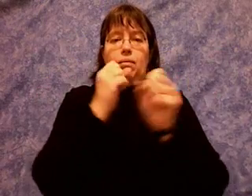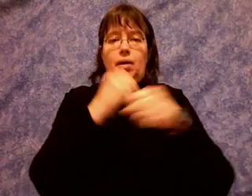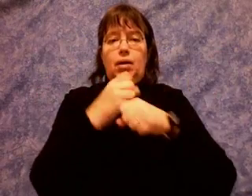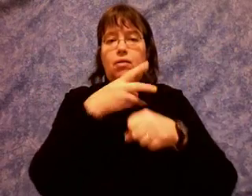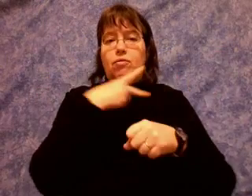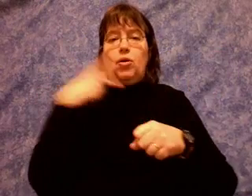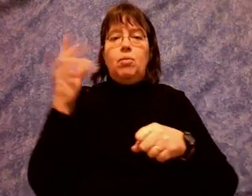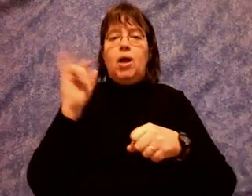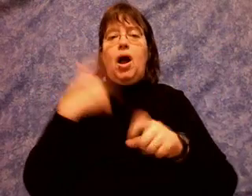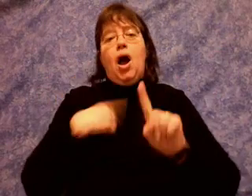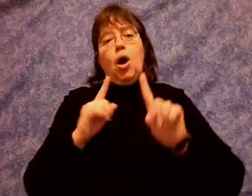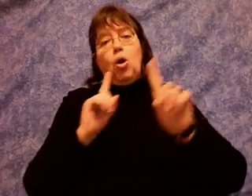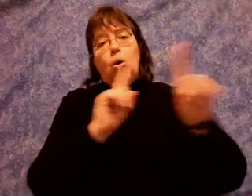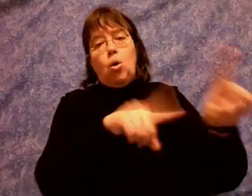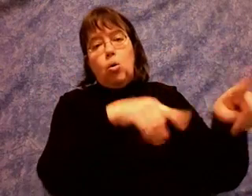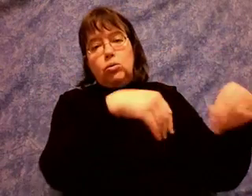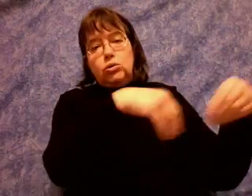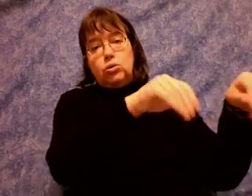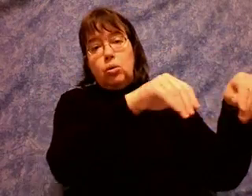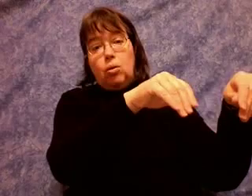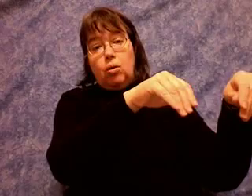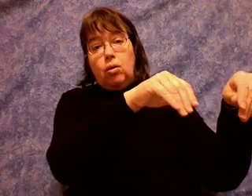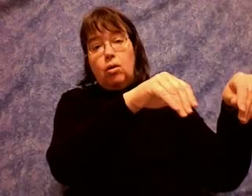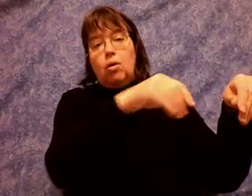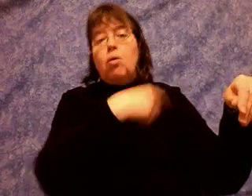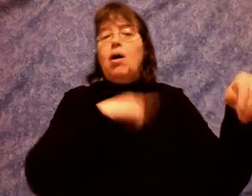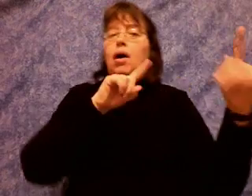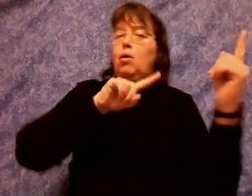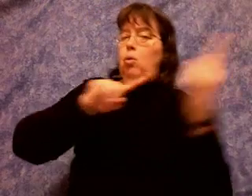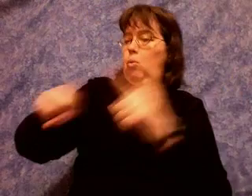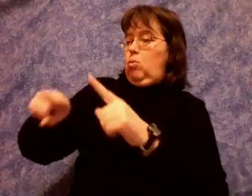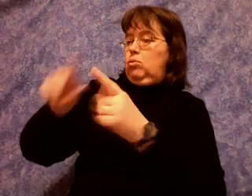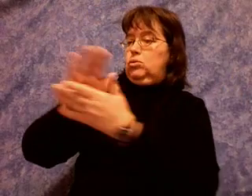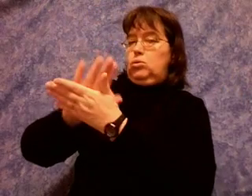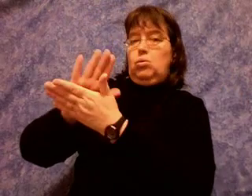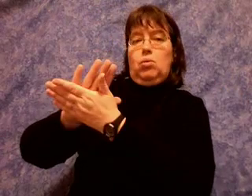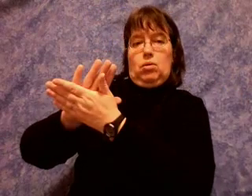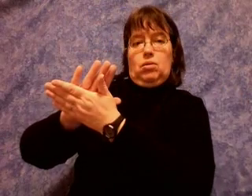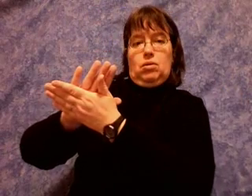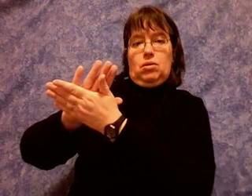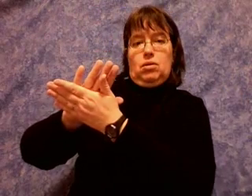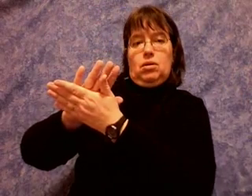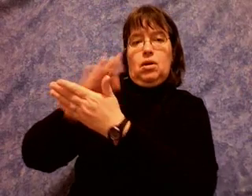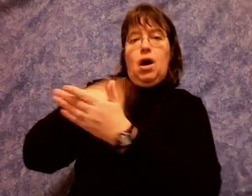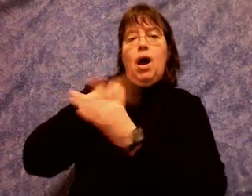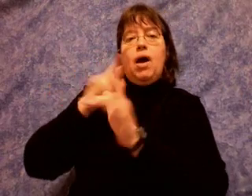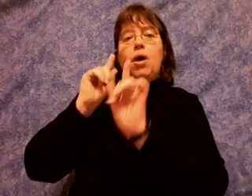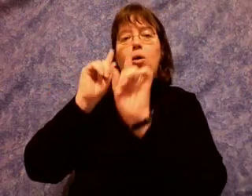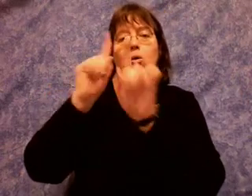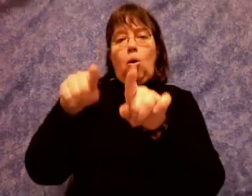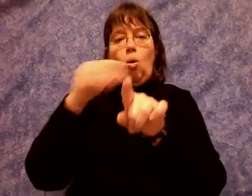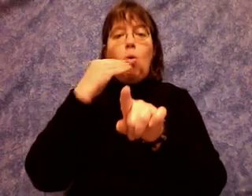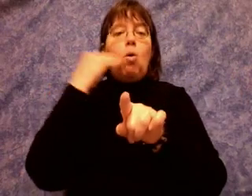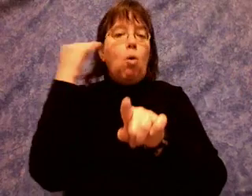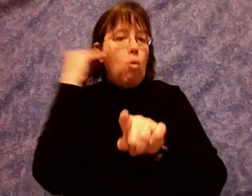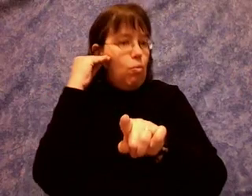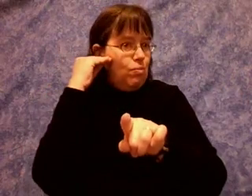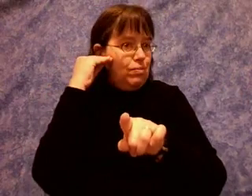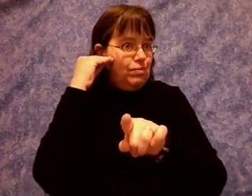moves, which way you make the verb, like I'm going to the store, or I'm going over to school, or I am going home,